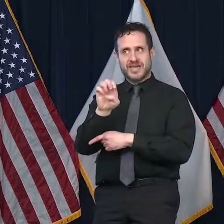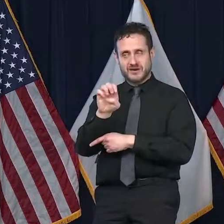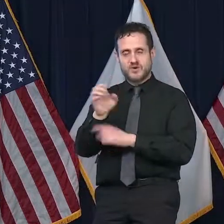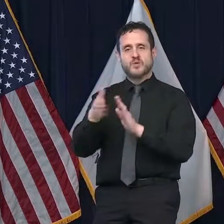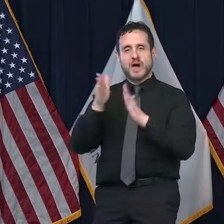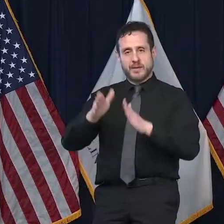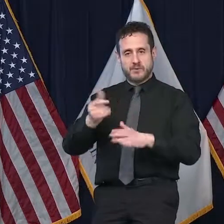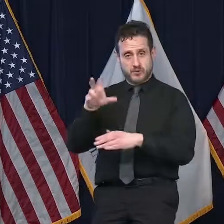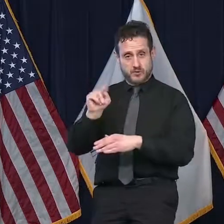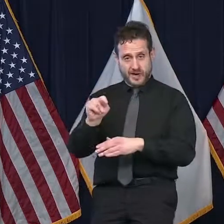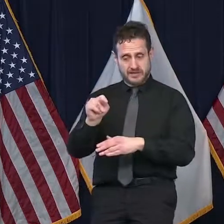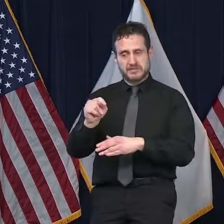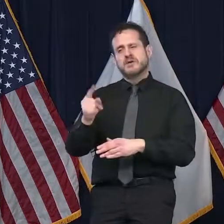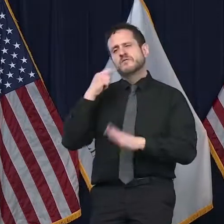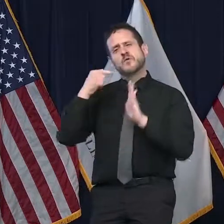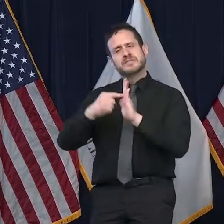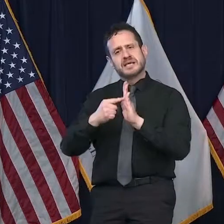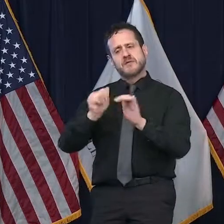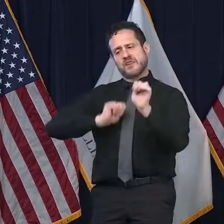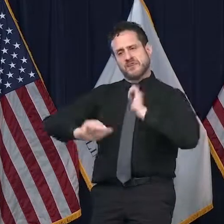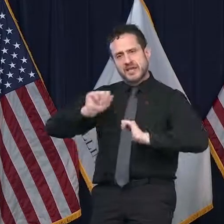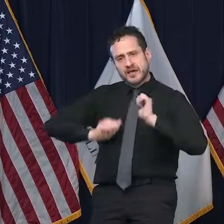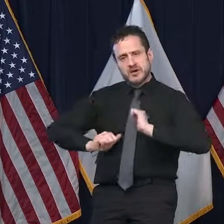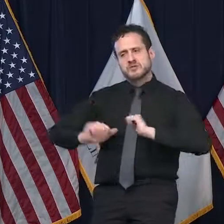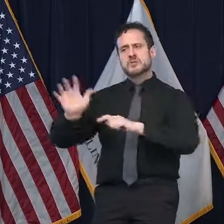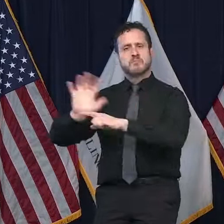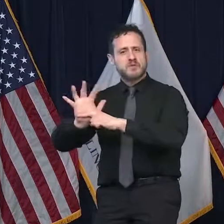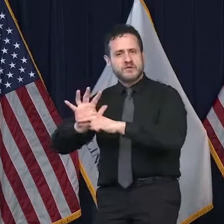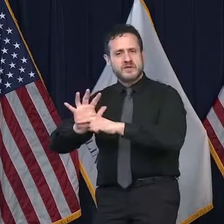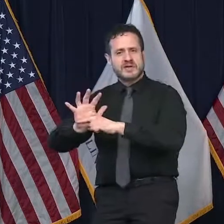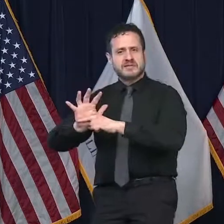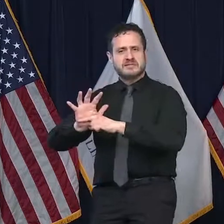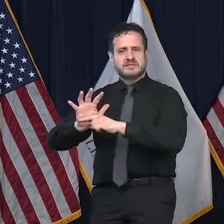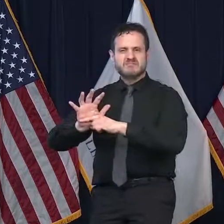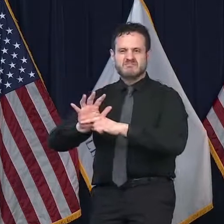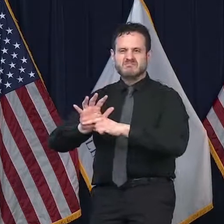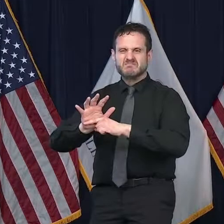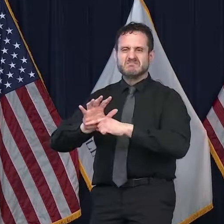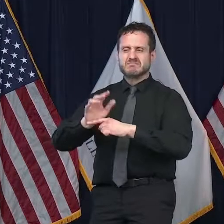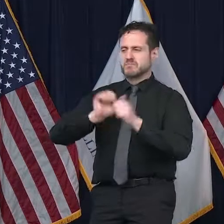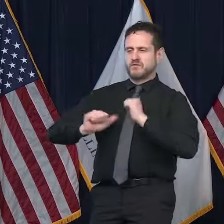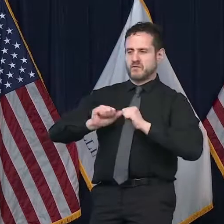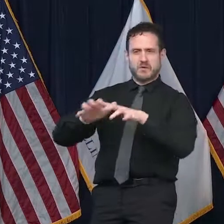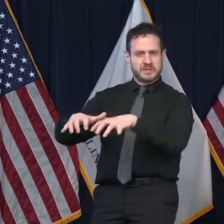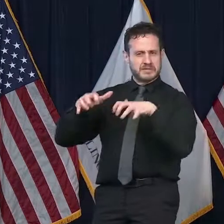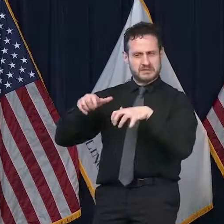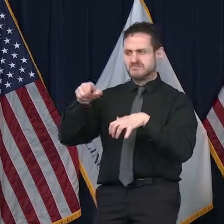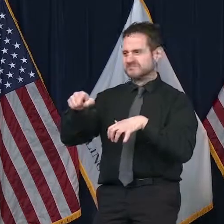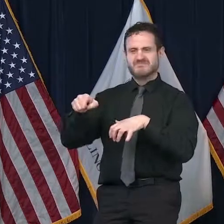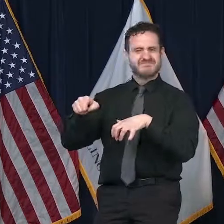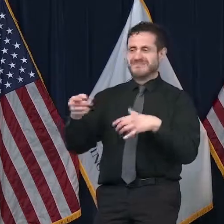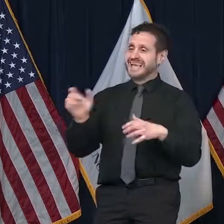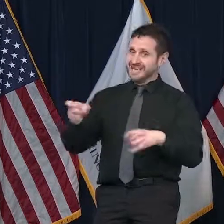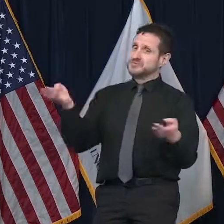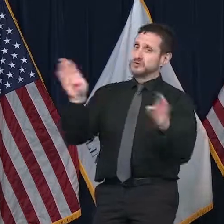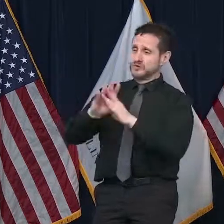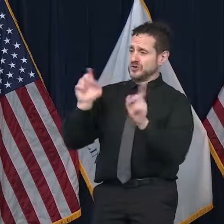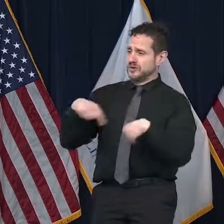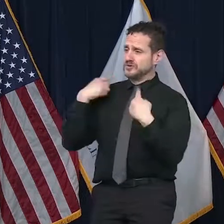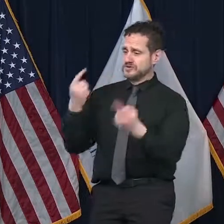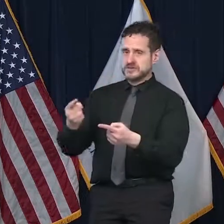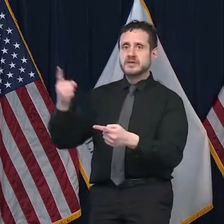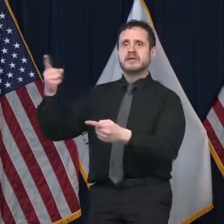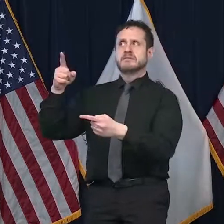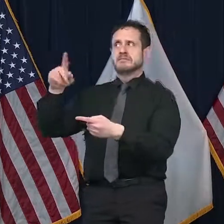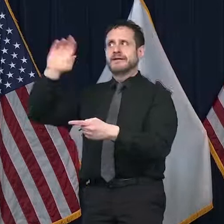for theaters and cinemas, concert venues, and more under COVID-19 stimulus authorized by